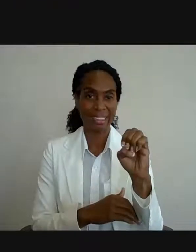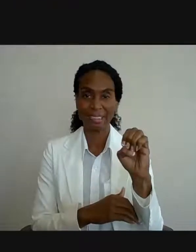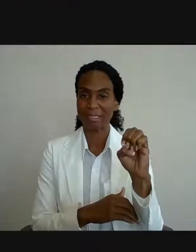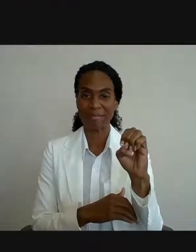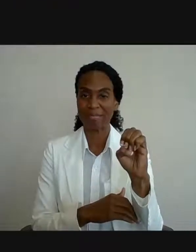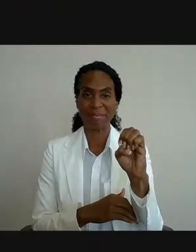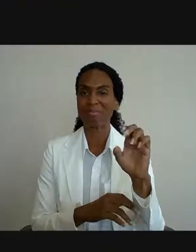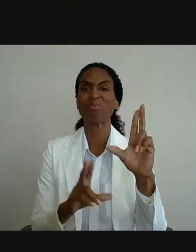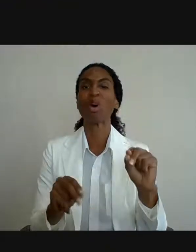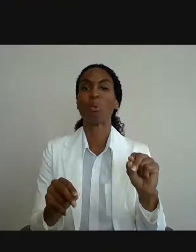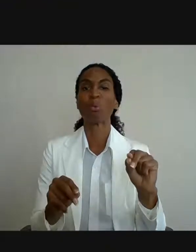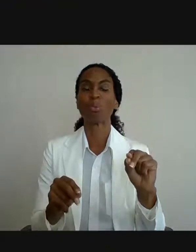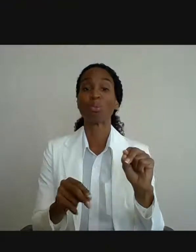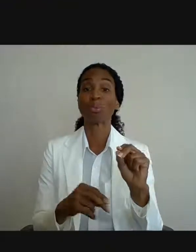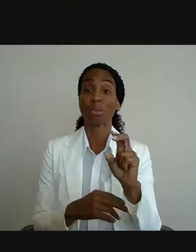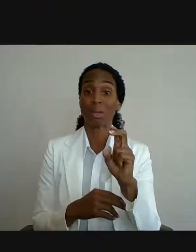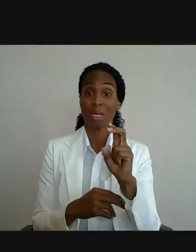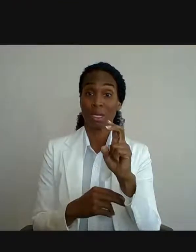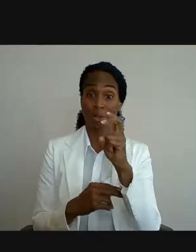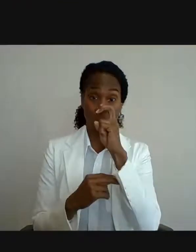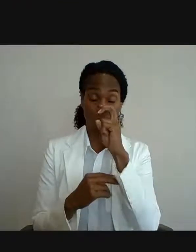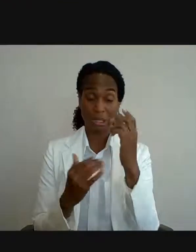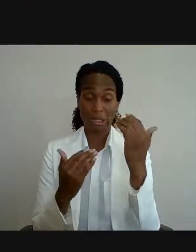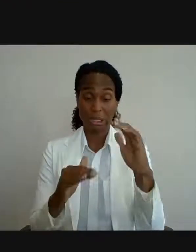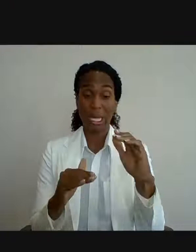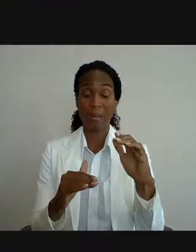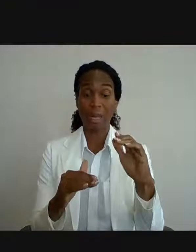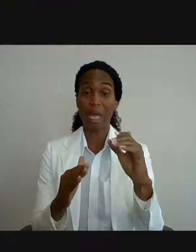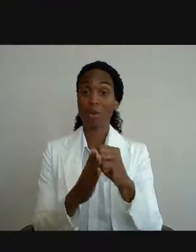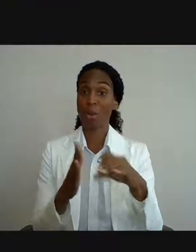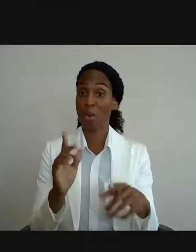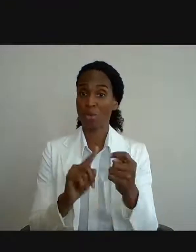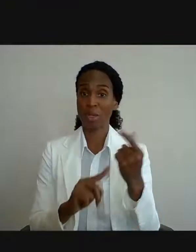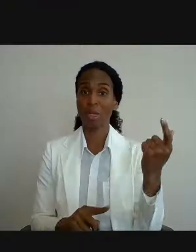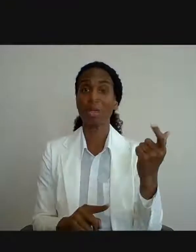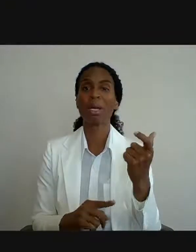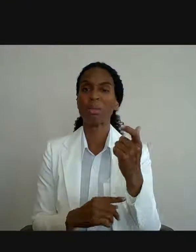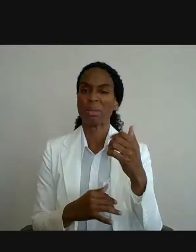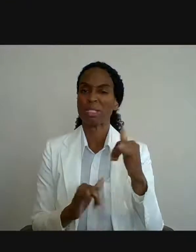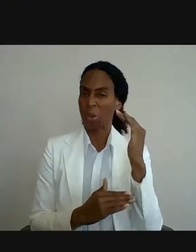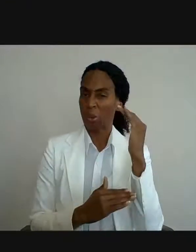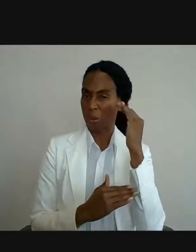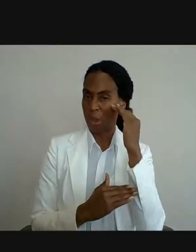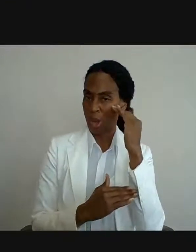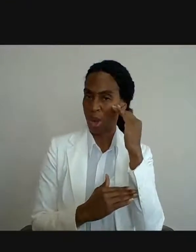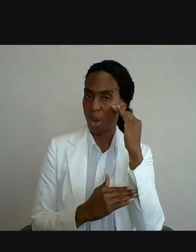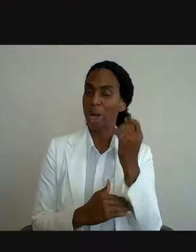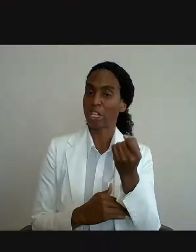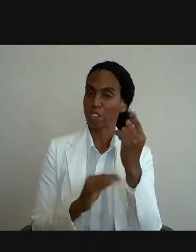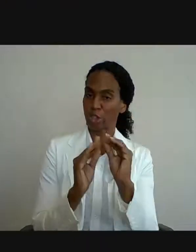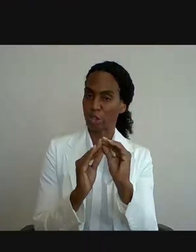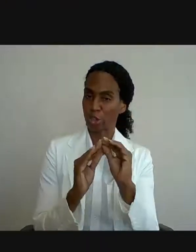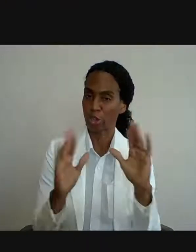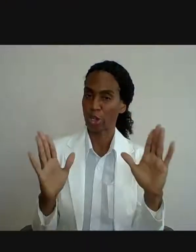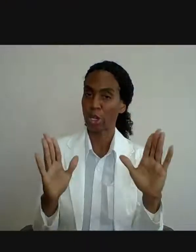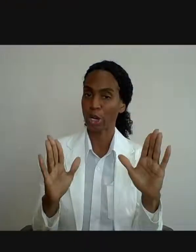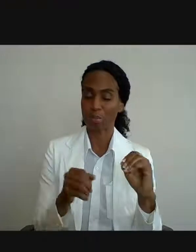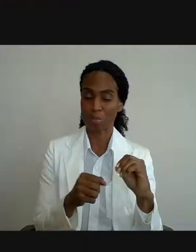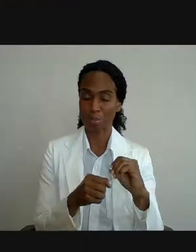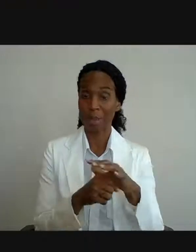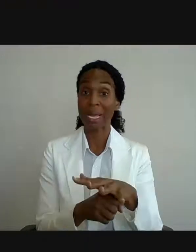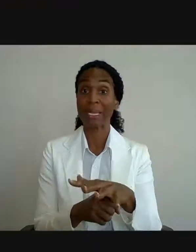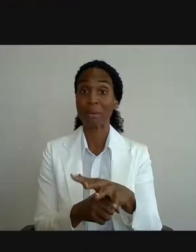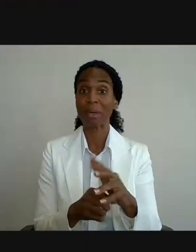lifting restrictions, we aren't so naive as to think that the pandemic